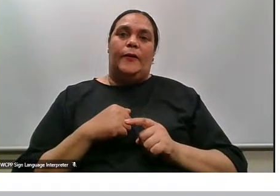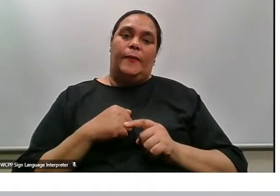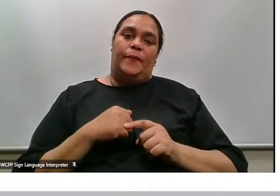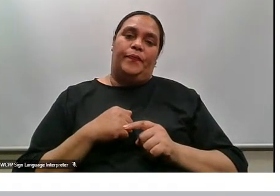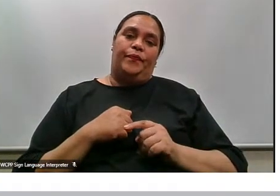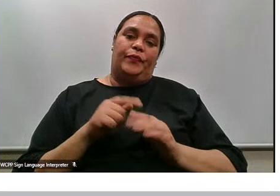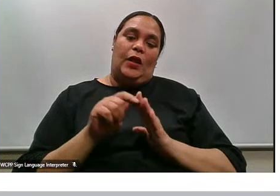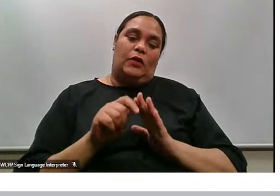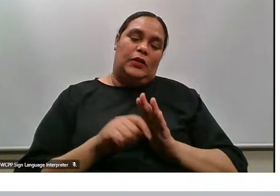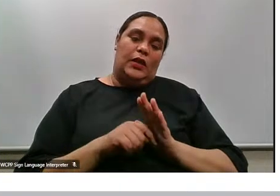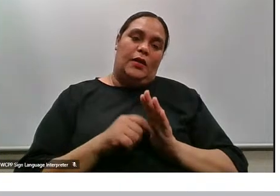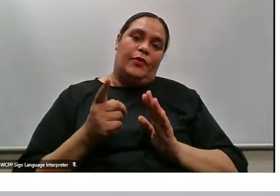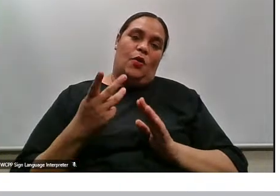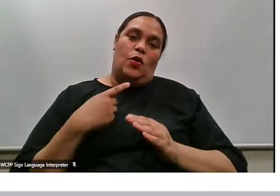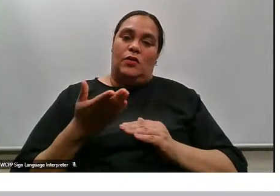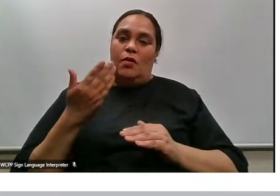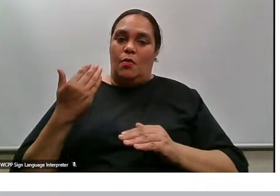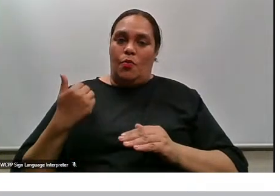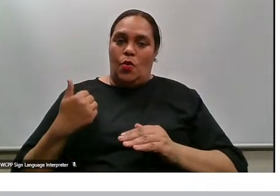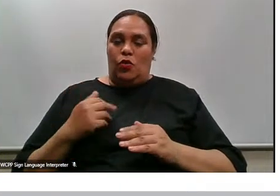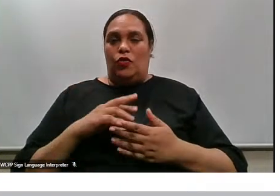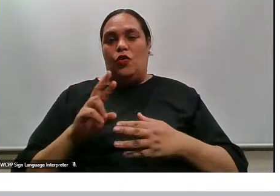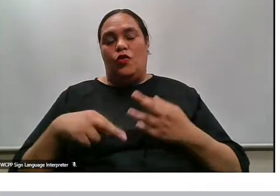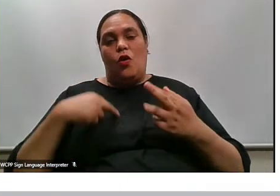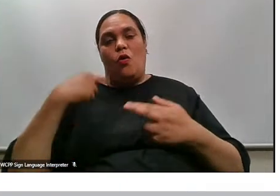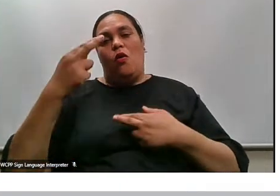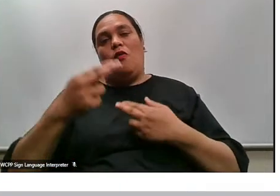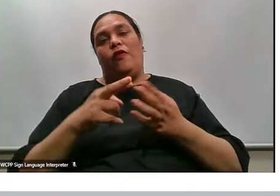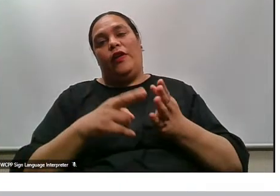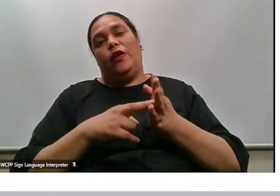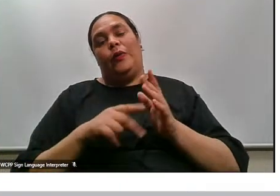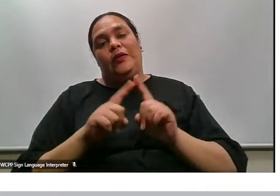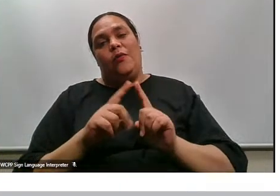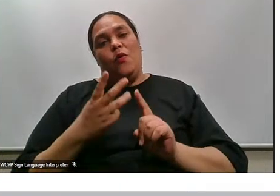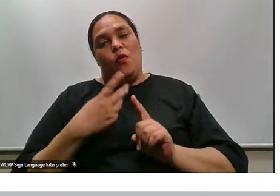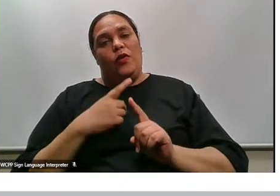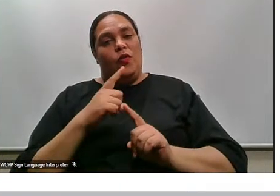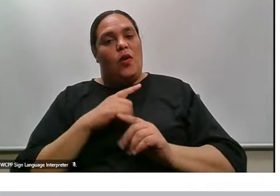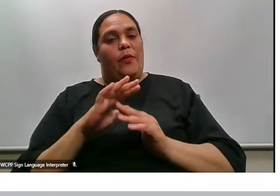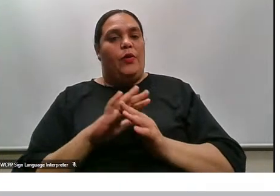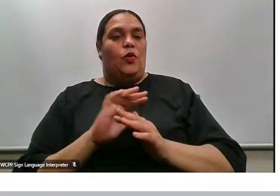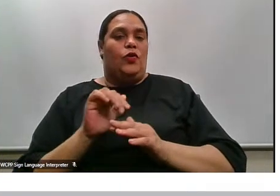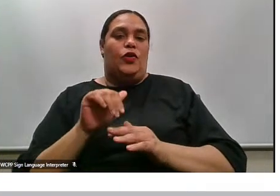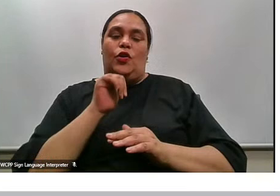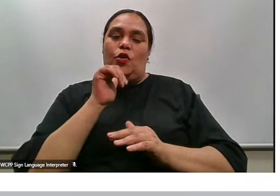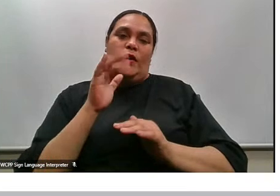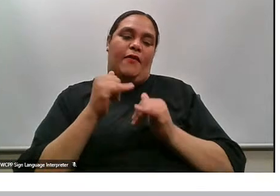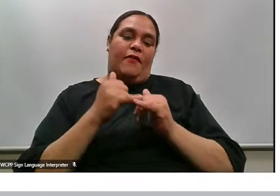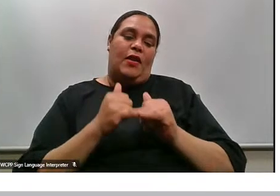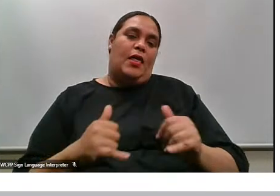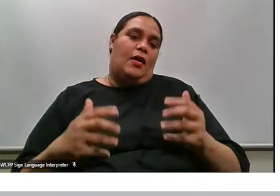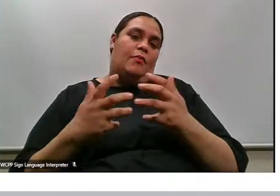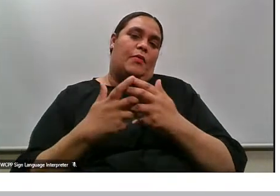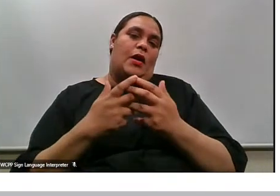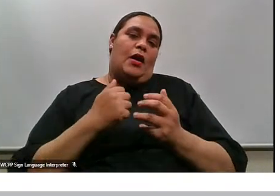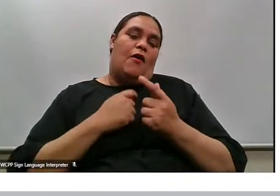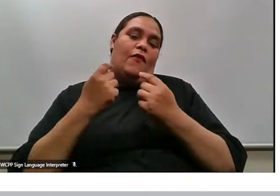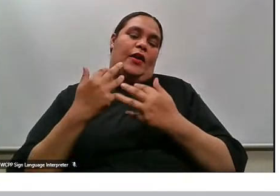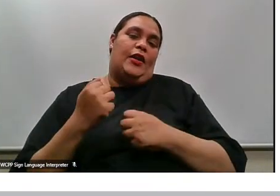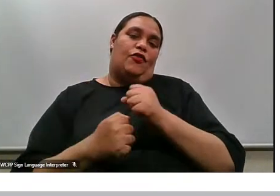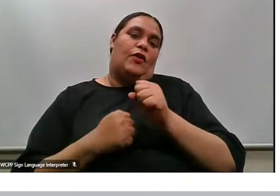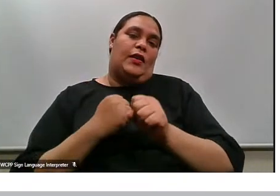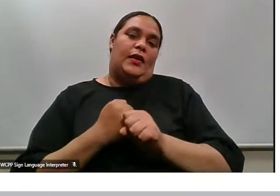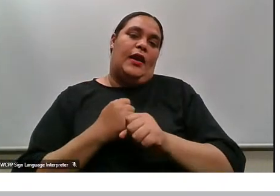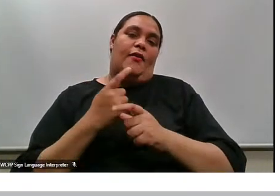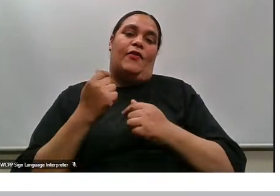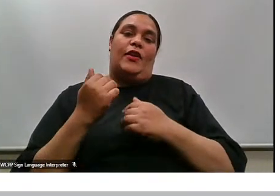there have been in the past rollover requests as well, because of there not being an alignment between our financial year and the